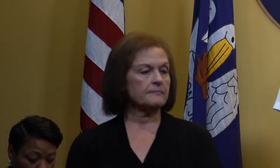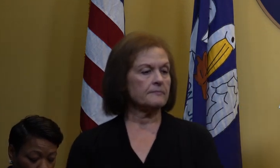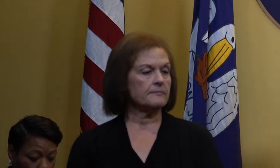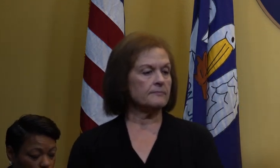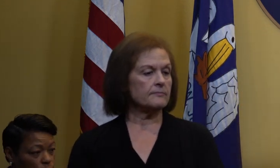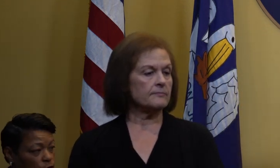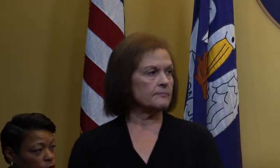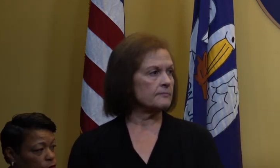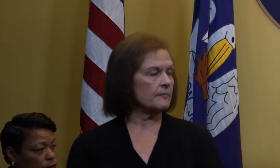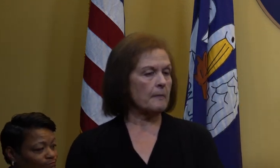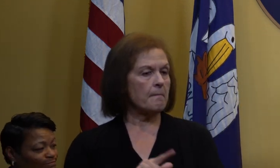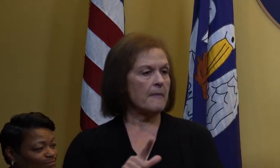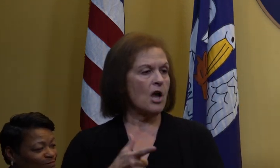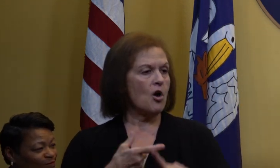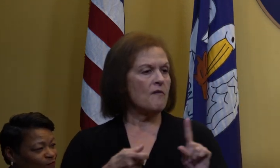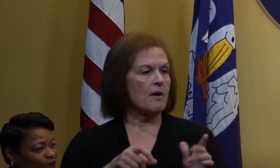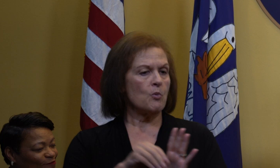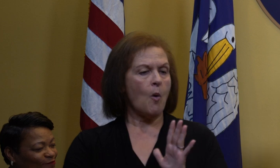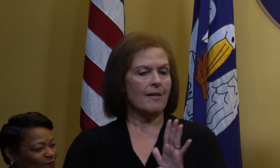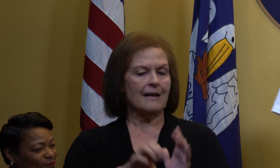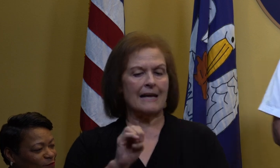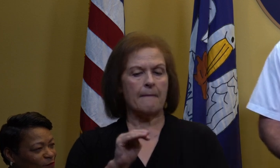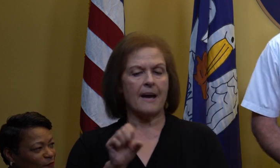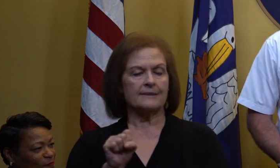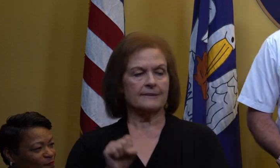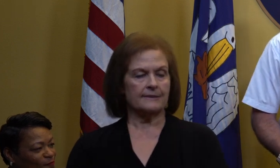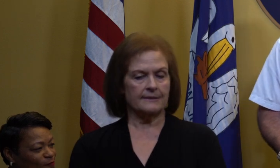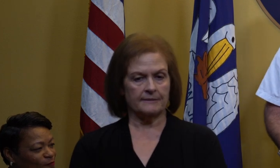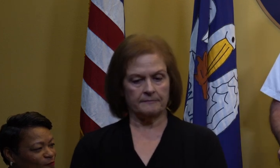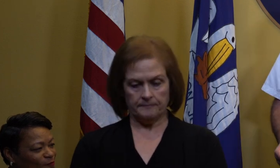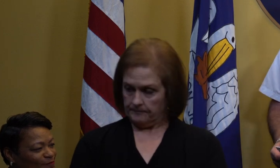Next up, we have Chief Bill Selmer on from New Orleans EMS.